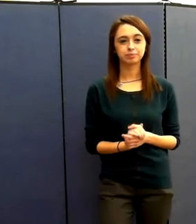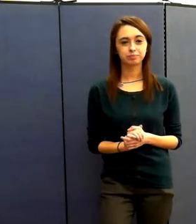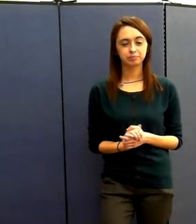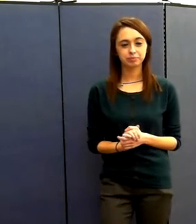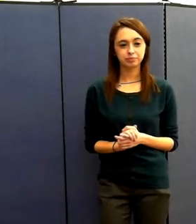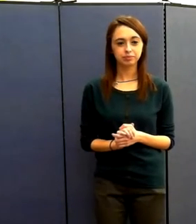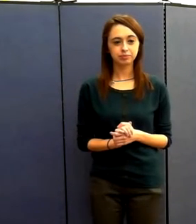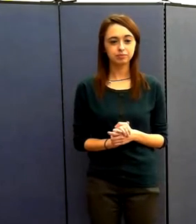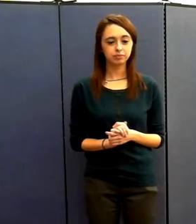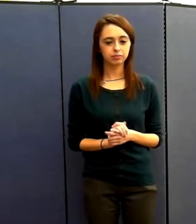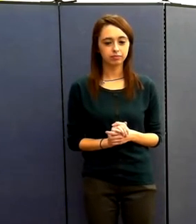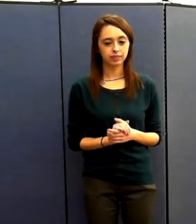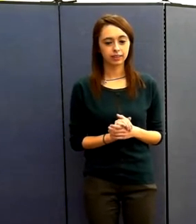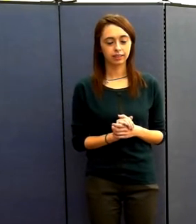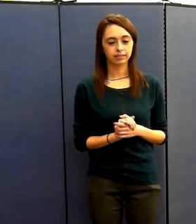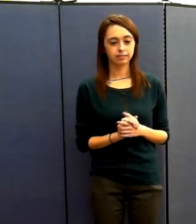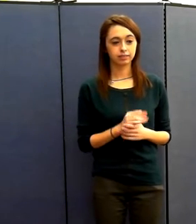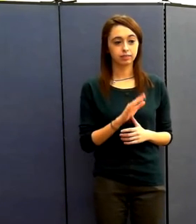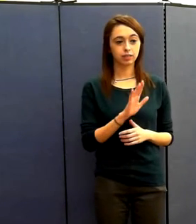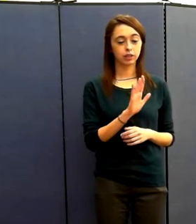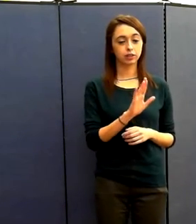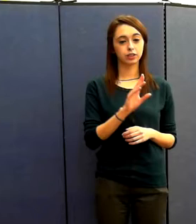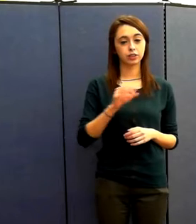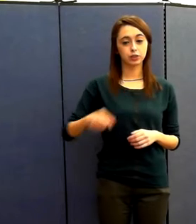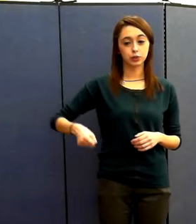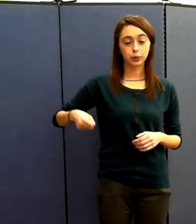Francisco. Her suitcase has yet to be unpacked.